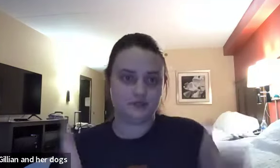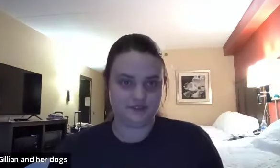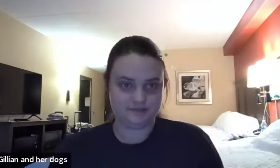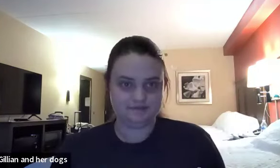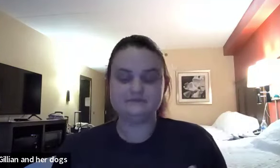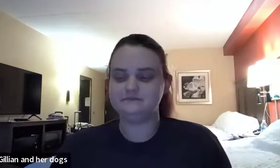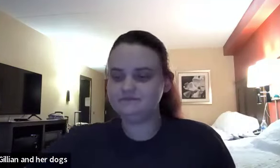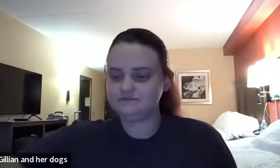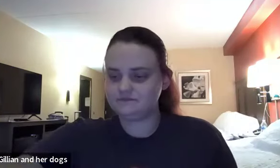person.